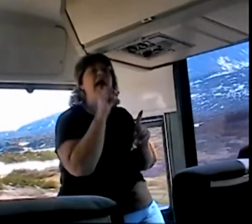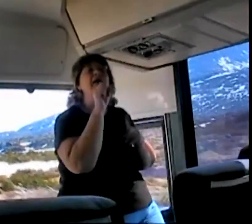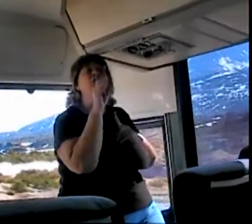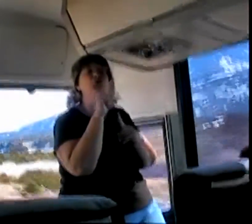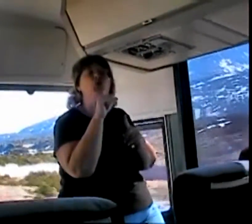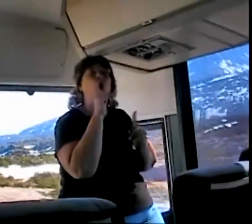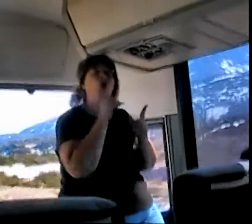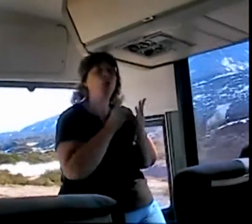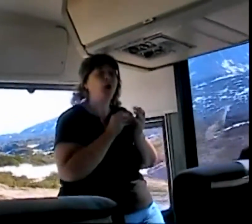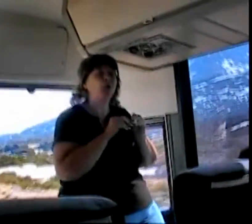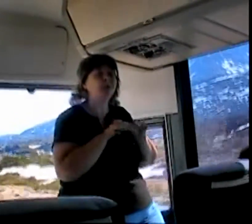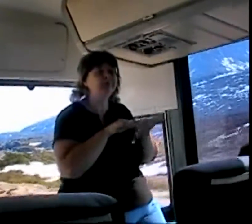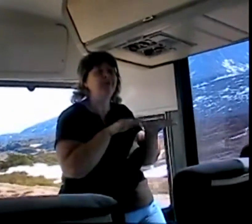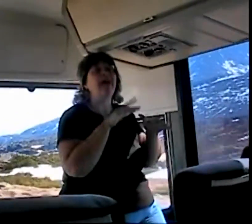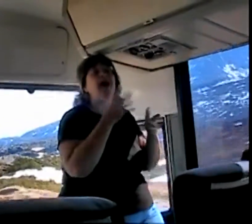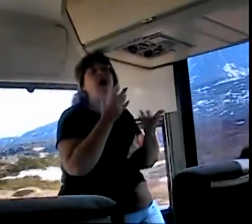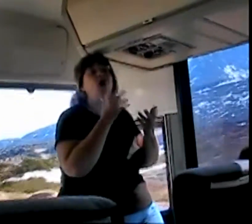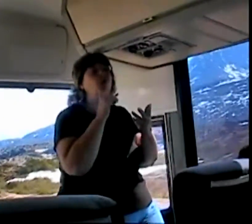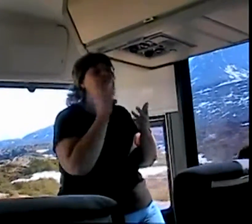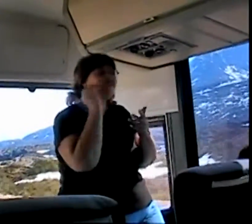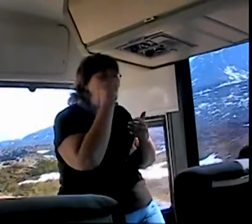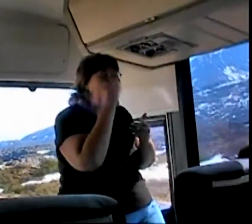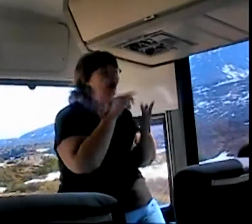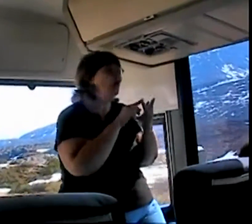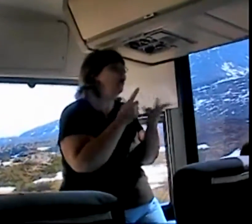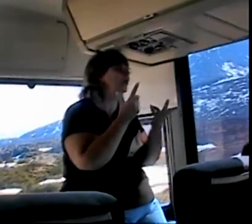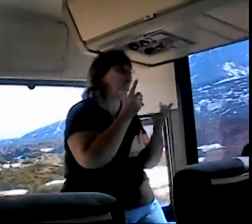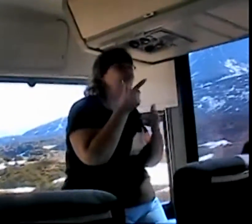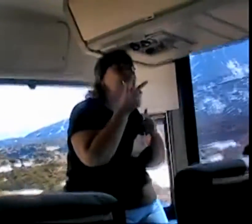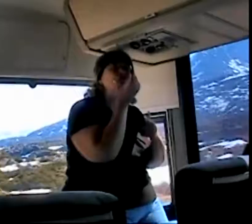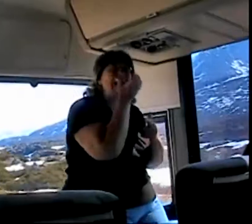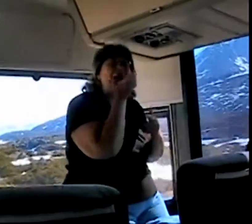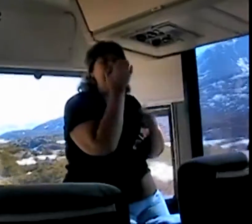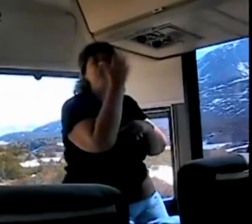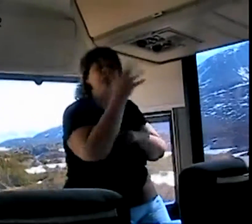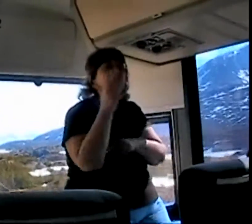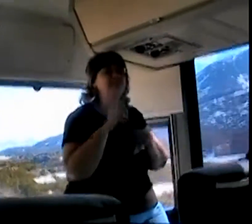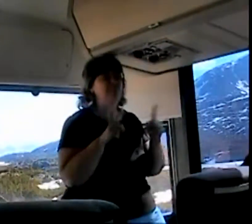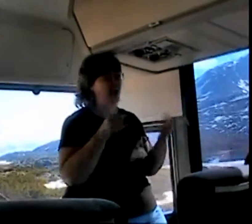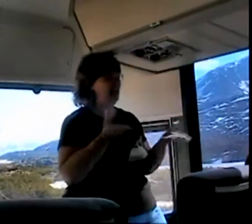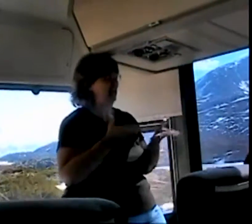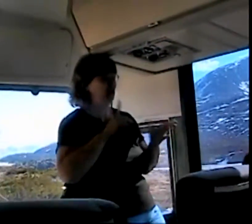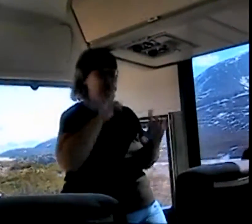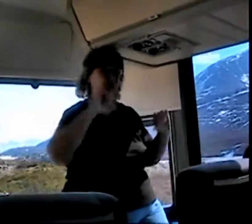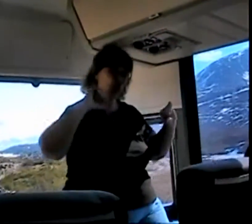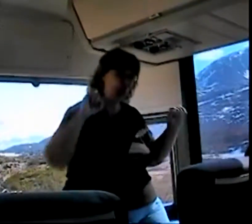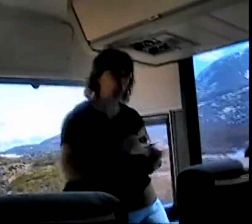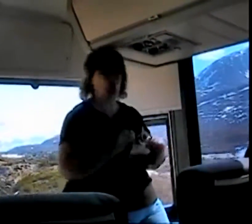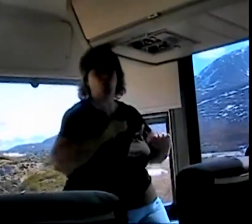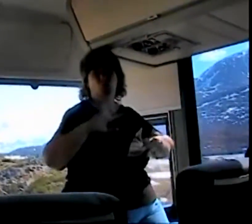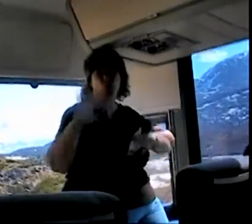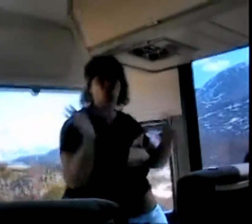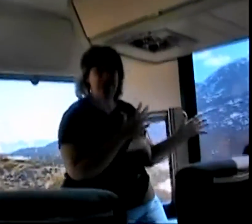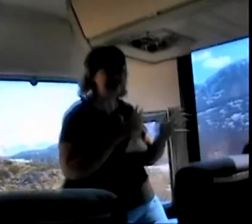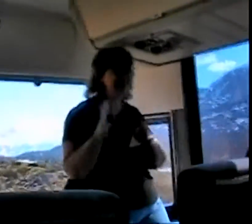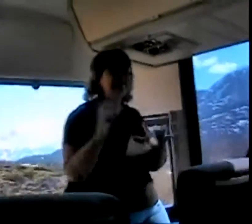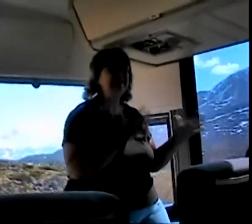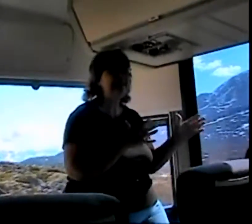flowers will grow, then grass, trees. But up here, because of the bitter cold and wind, both the decay